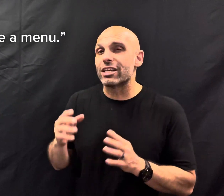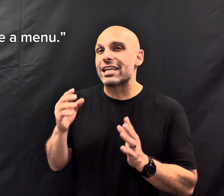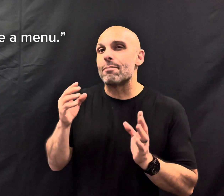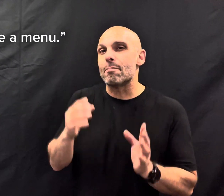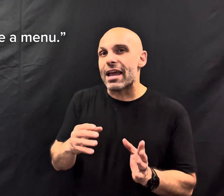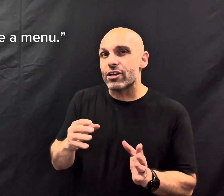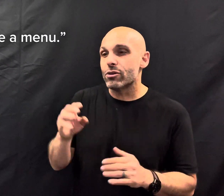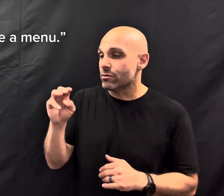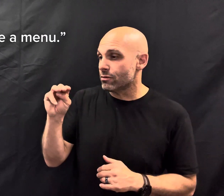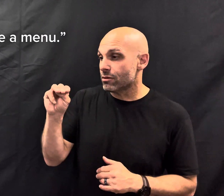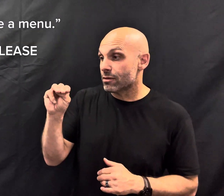say menu